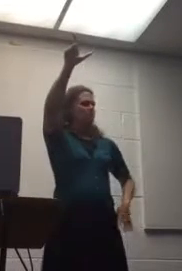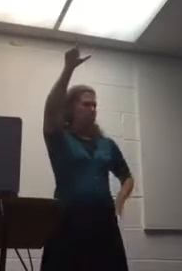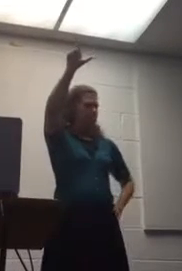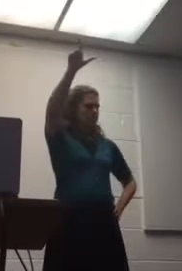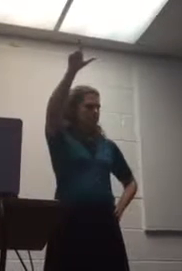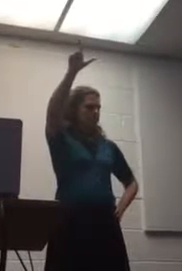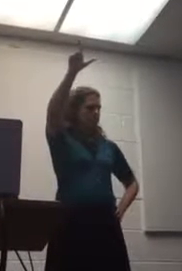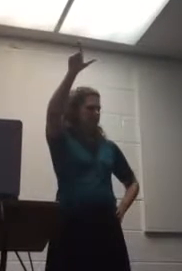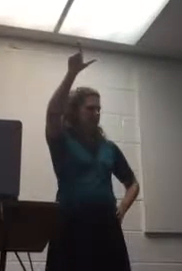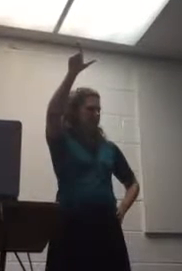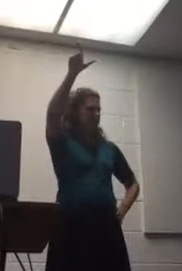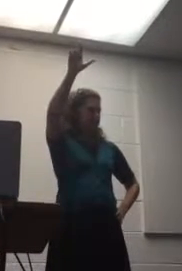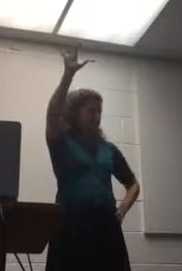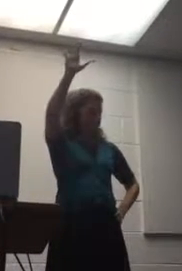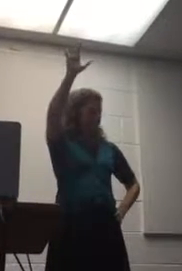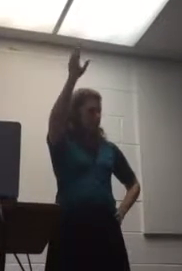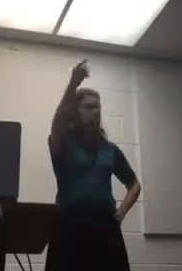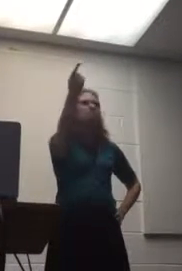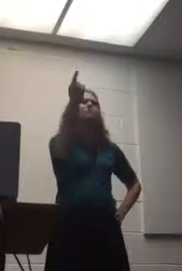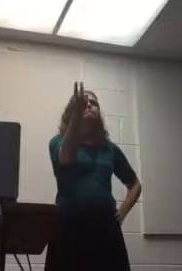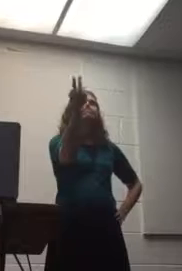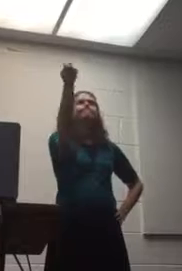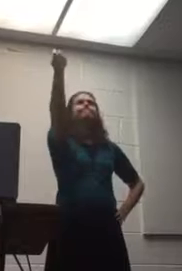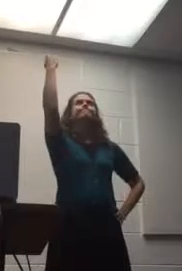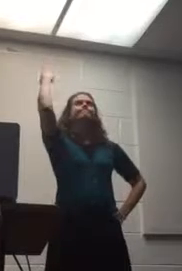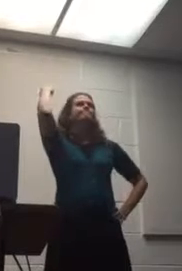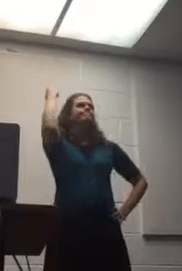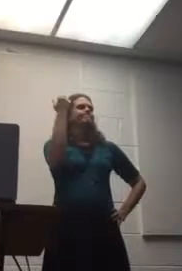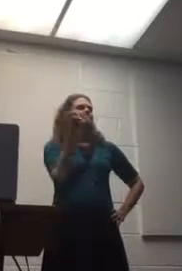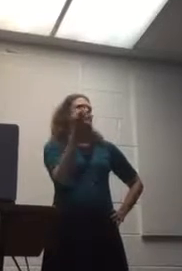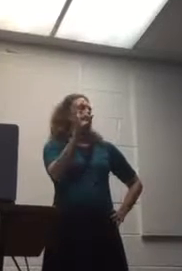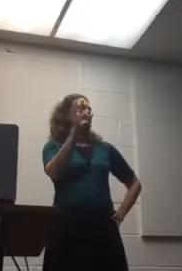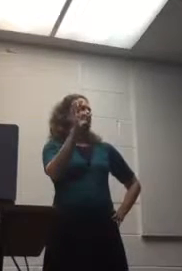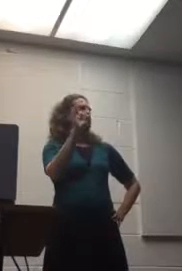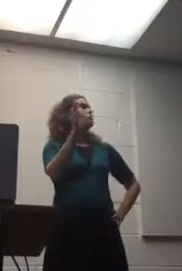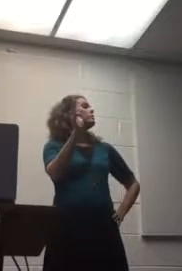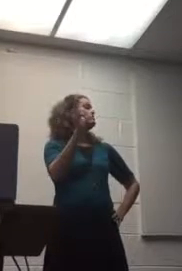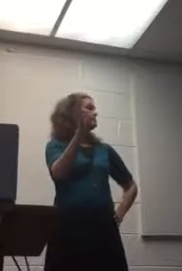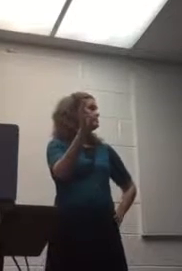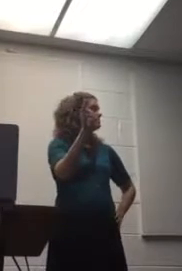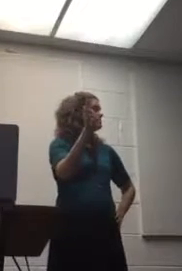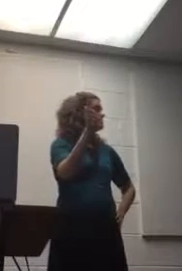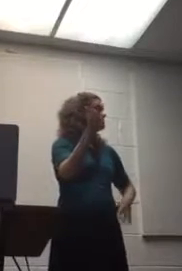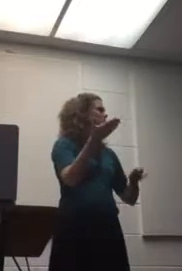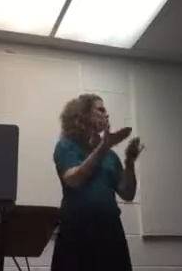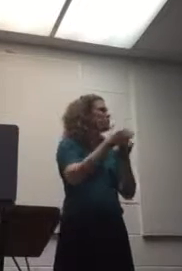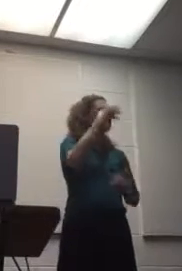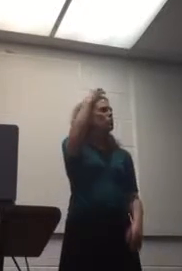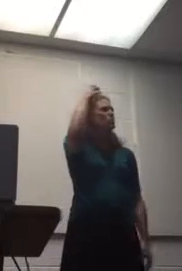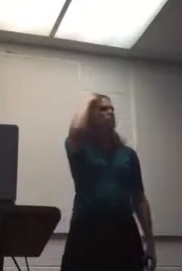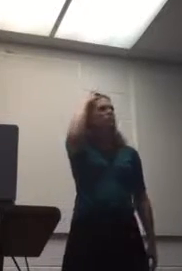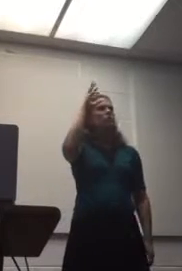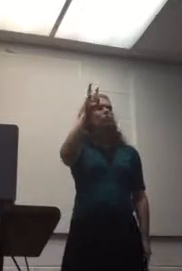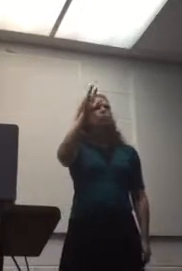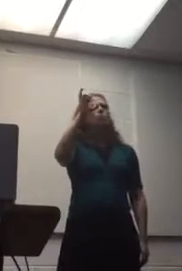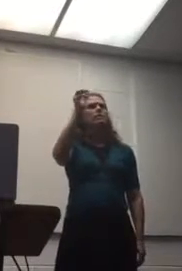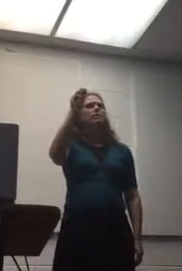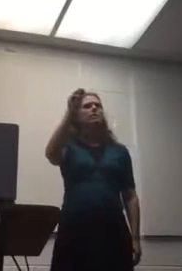Think about language, and let's think about American Sign Language. If we look back to the 1930s, when we